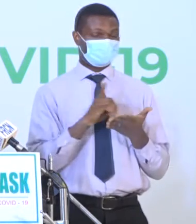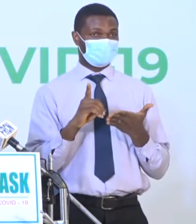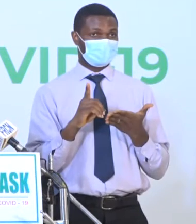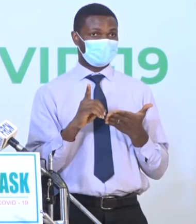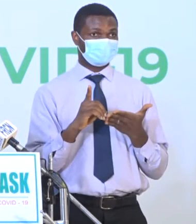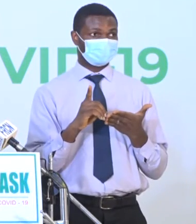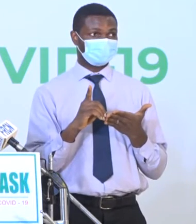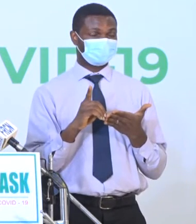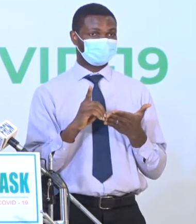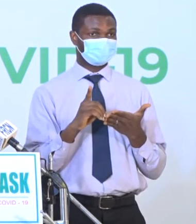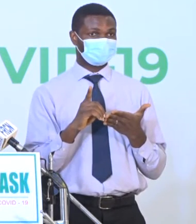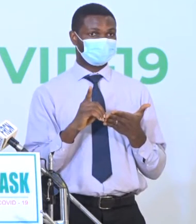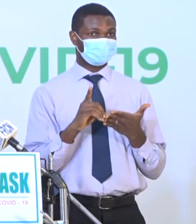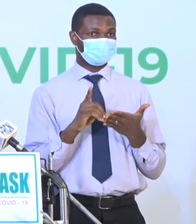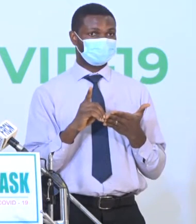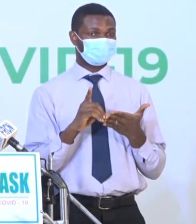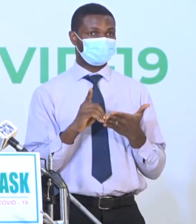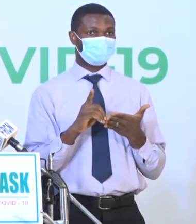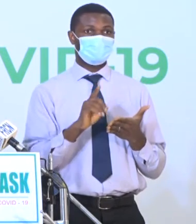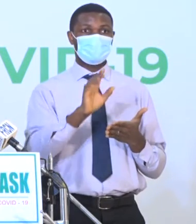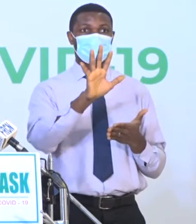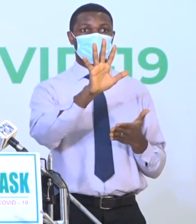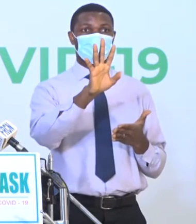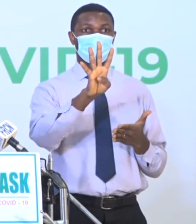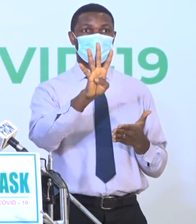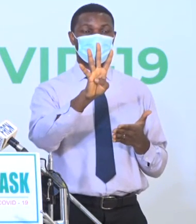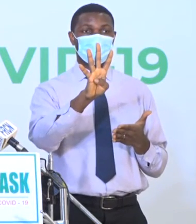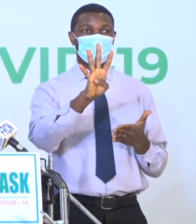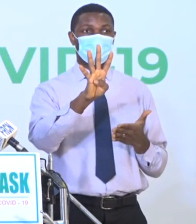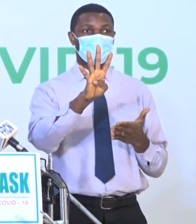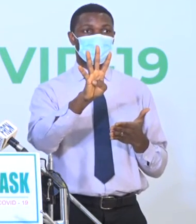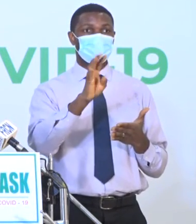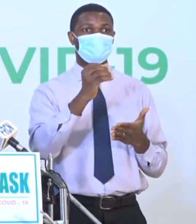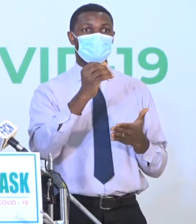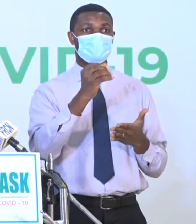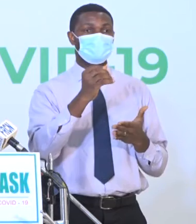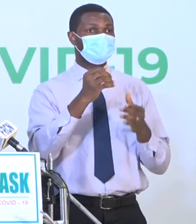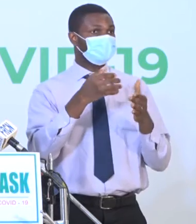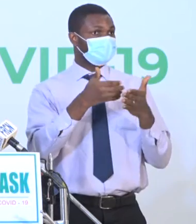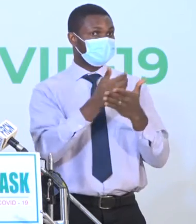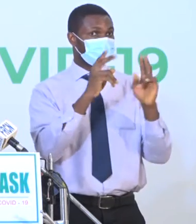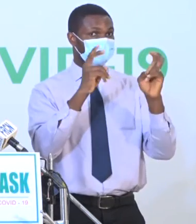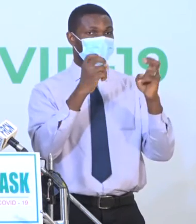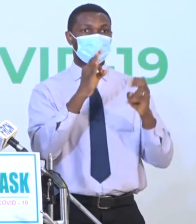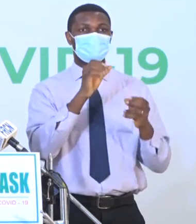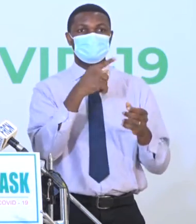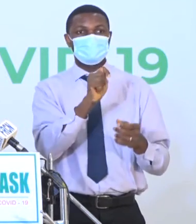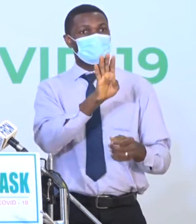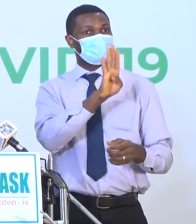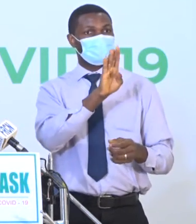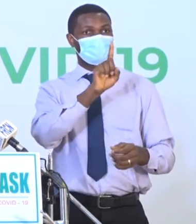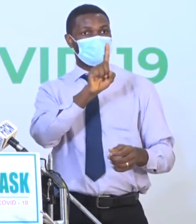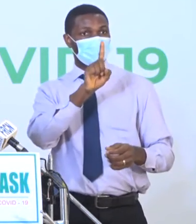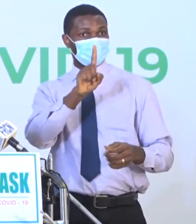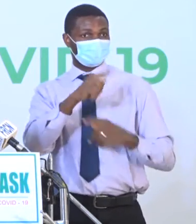The update so far is that we've had 54 cases of the B.1.1.7 variant, the variant